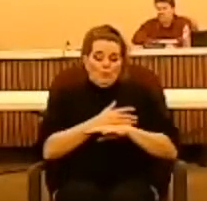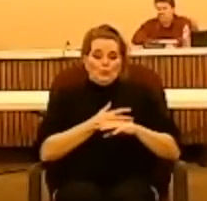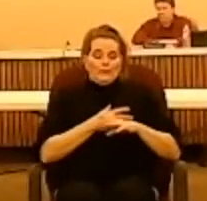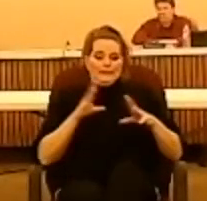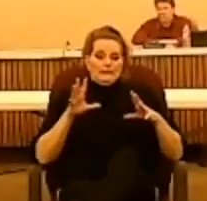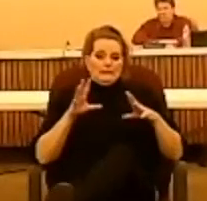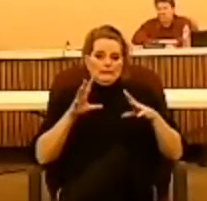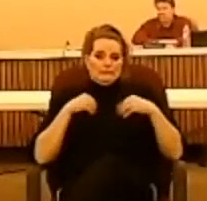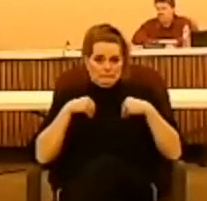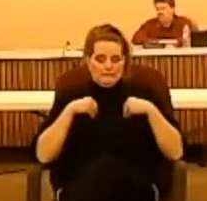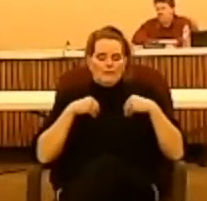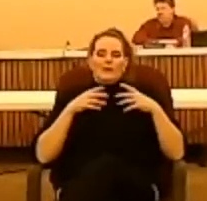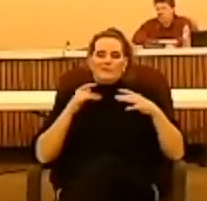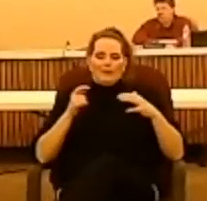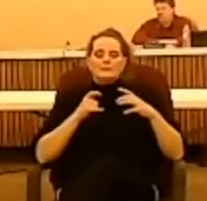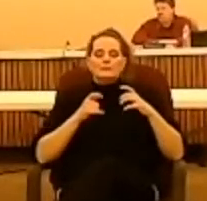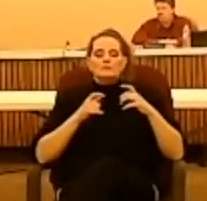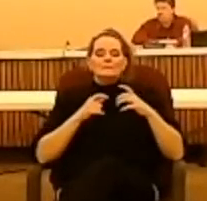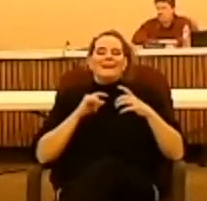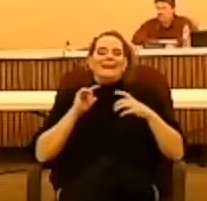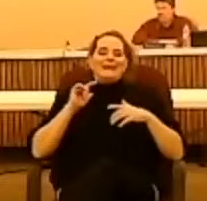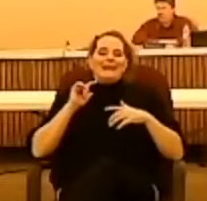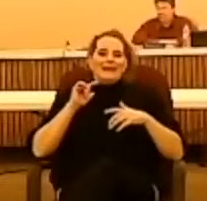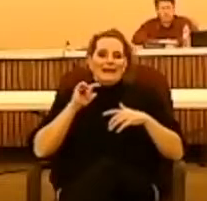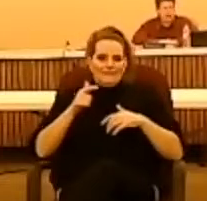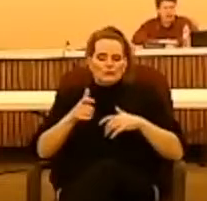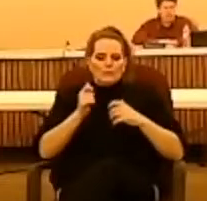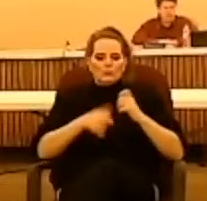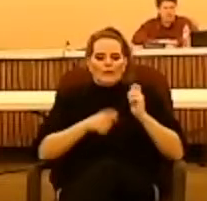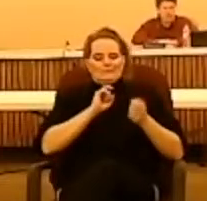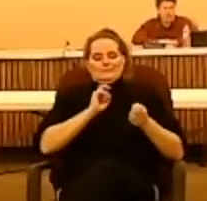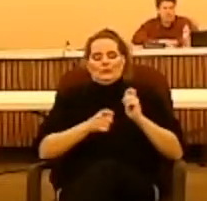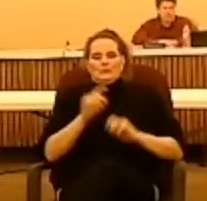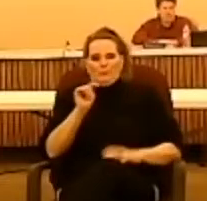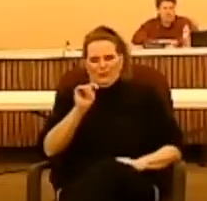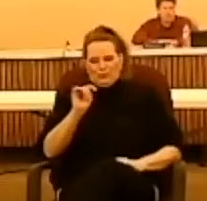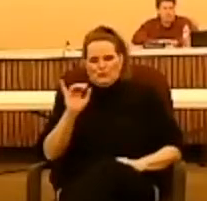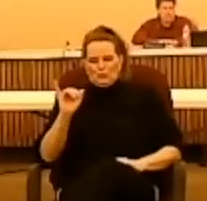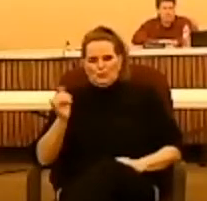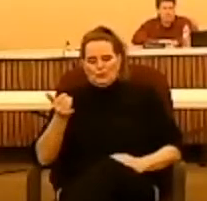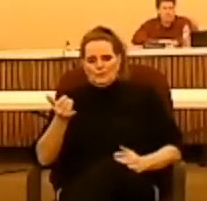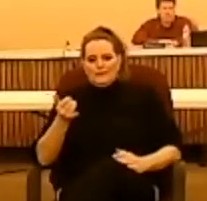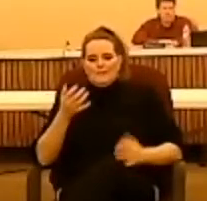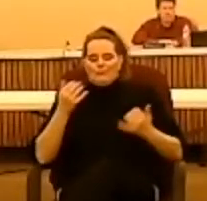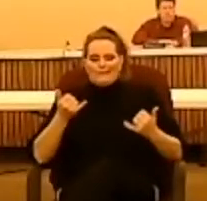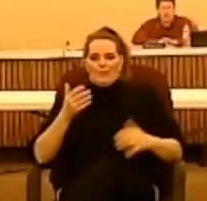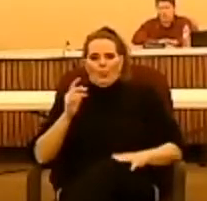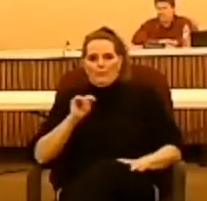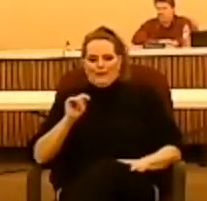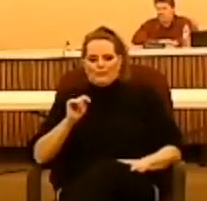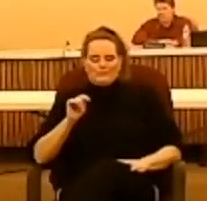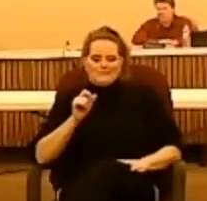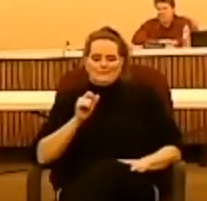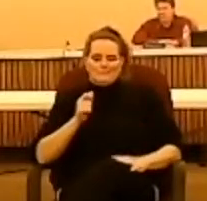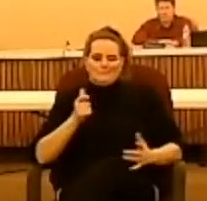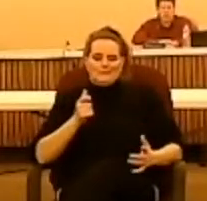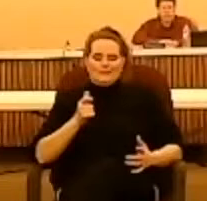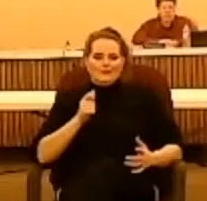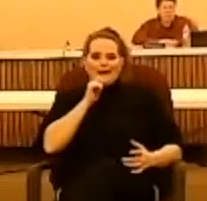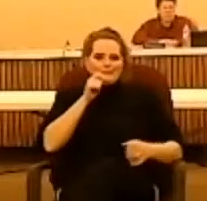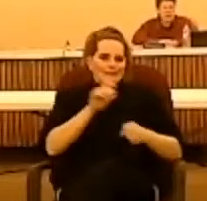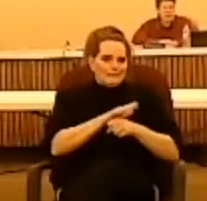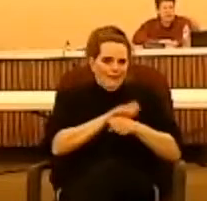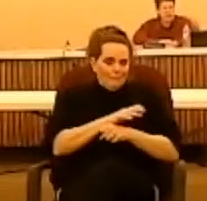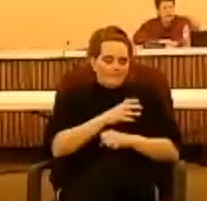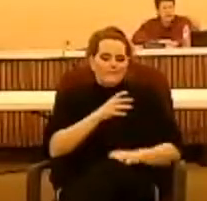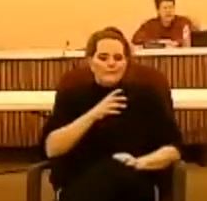at some point, we're going to rework the bathrooms. Because the bathrooms right now, they're insufficient in number and they're insufficient